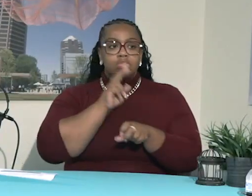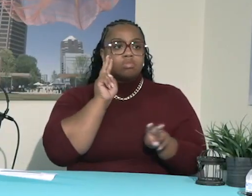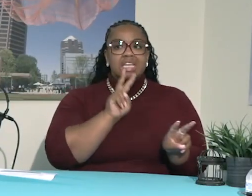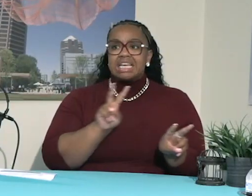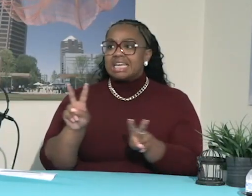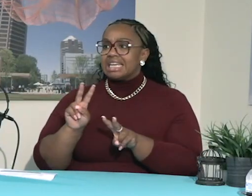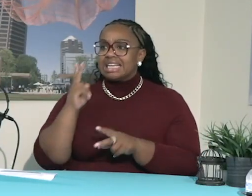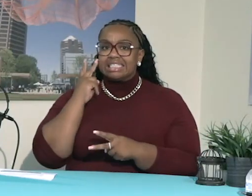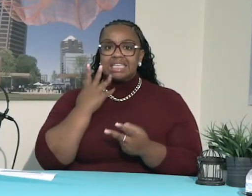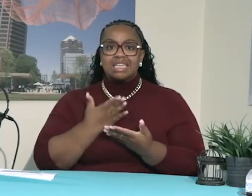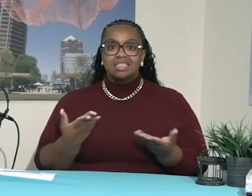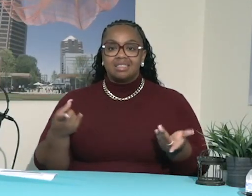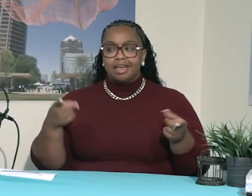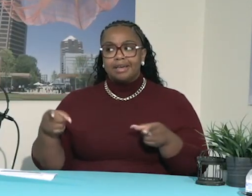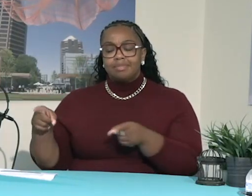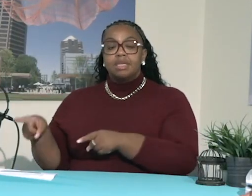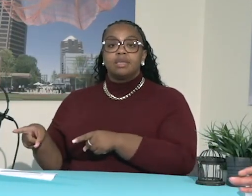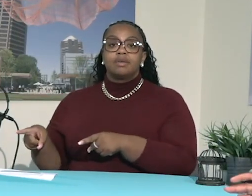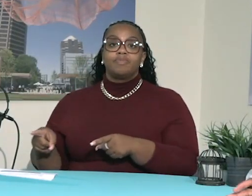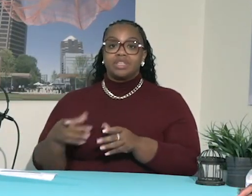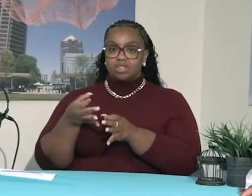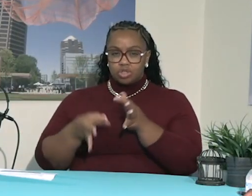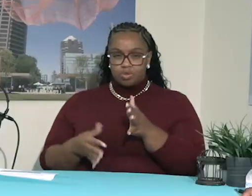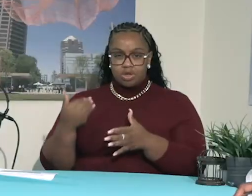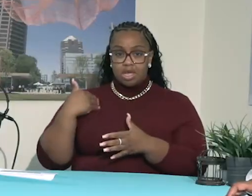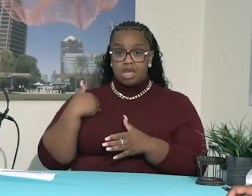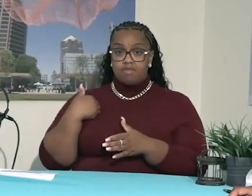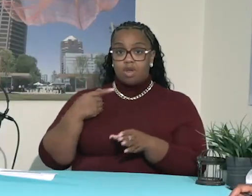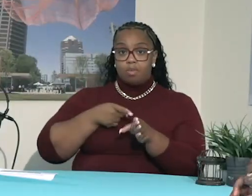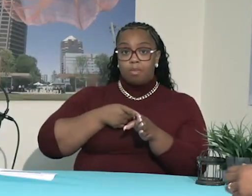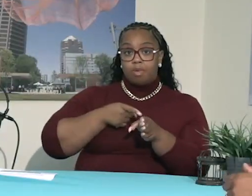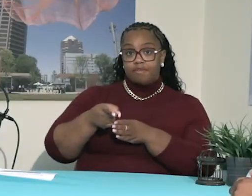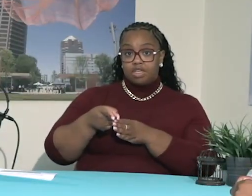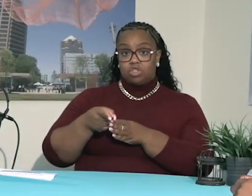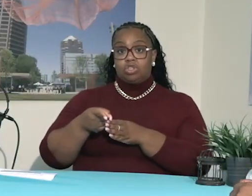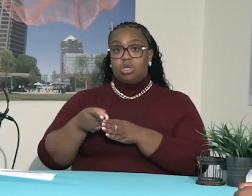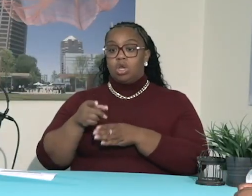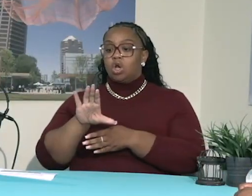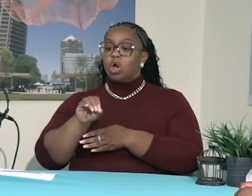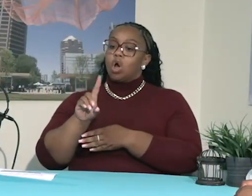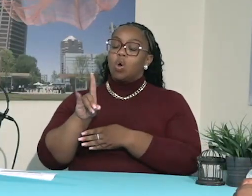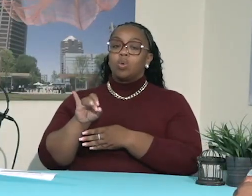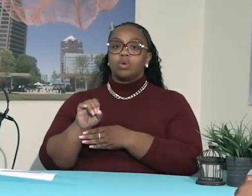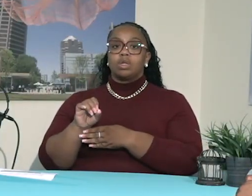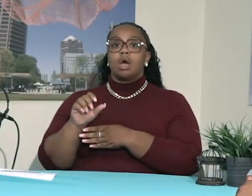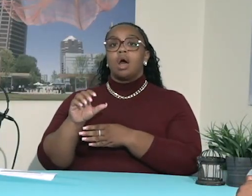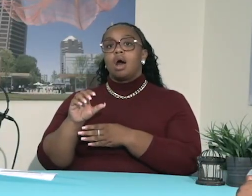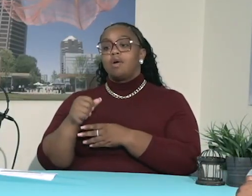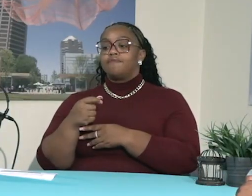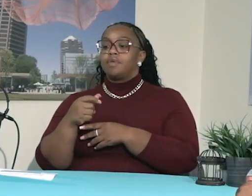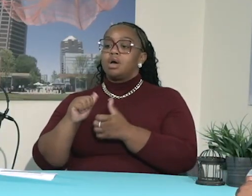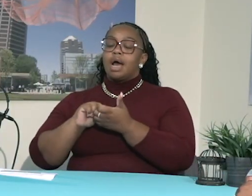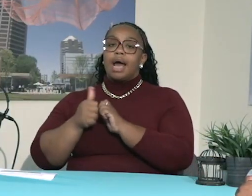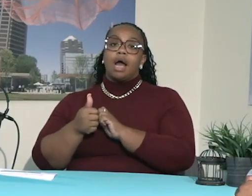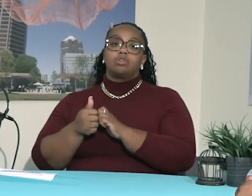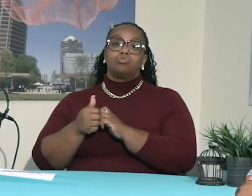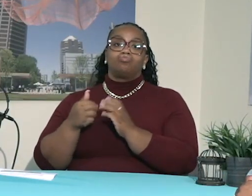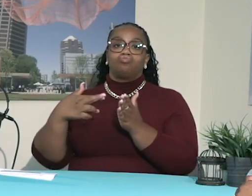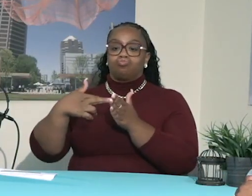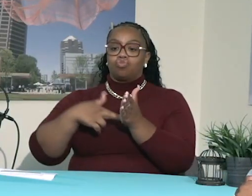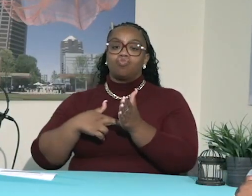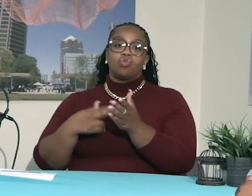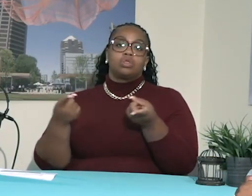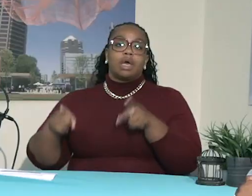live by a code of professional conduct, just like most professions. So just like most professions, you can't operate in your own, by your